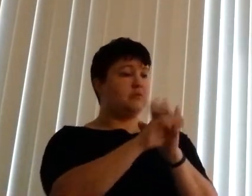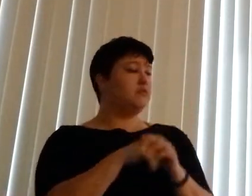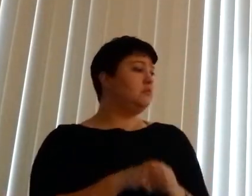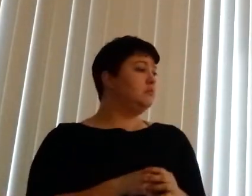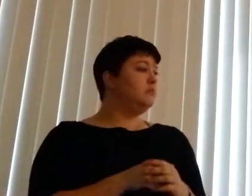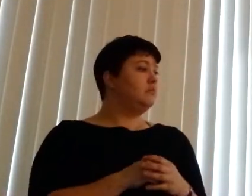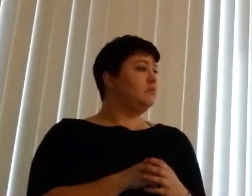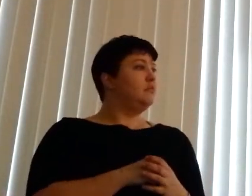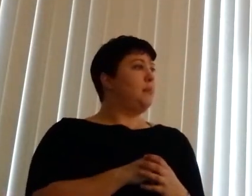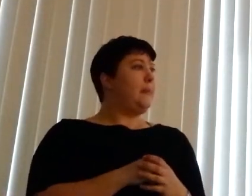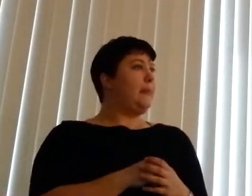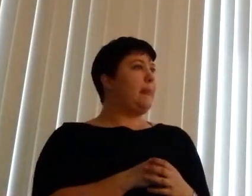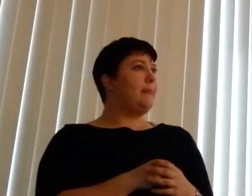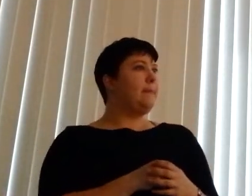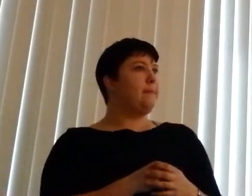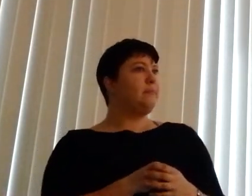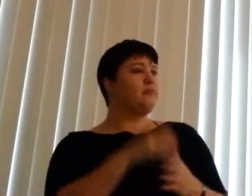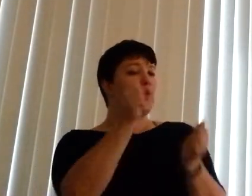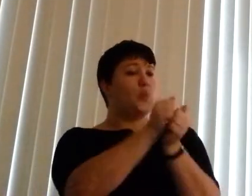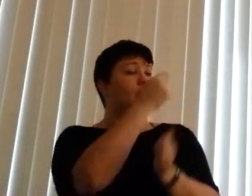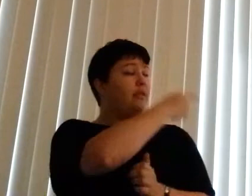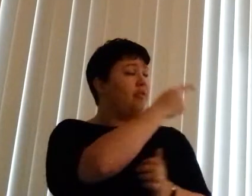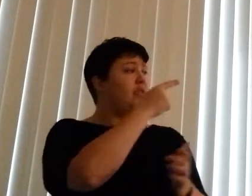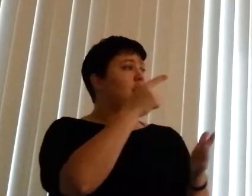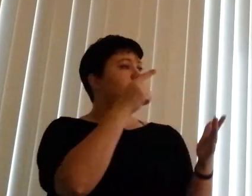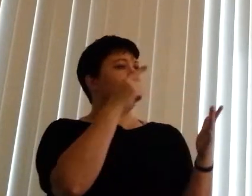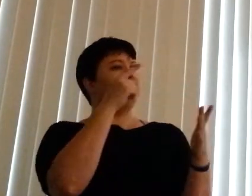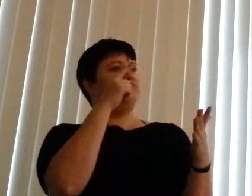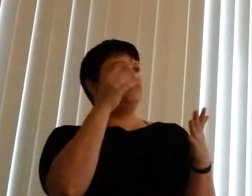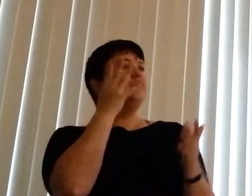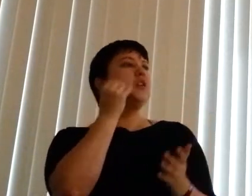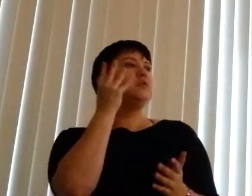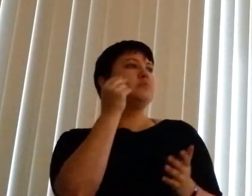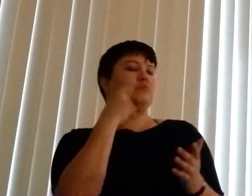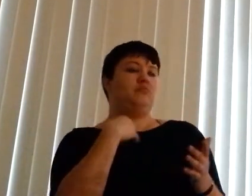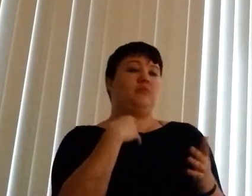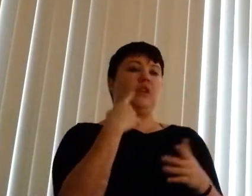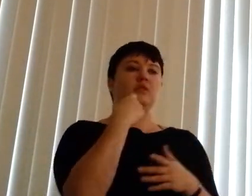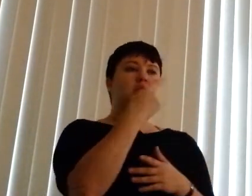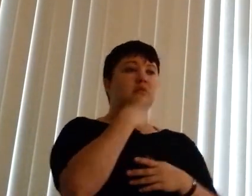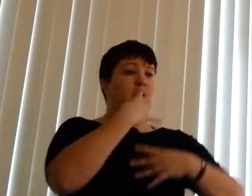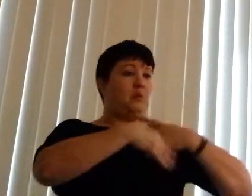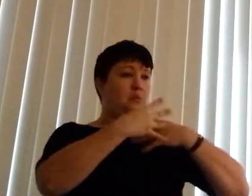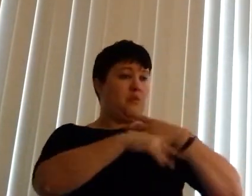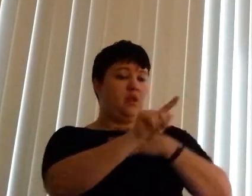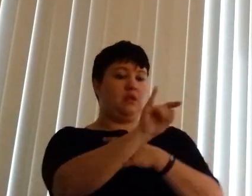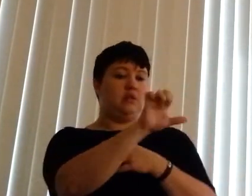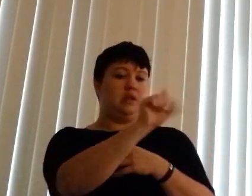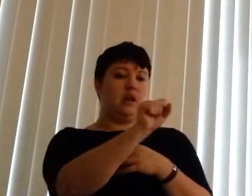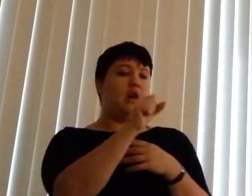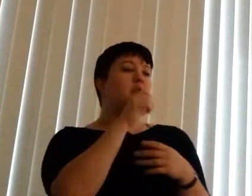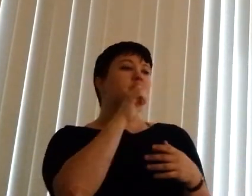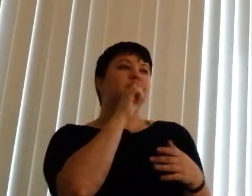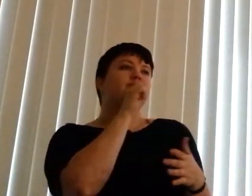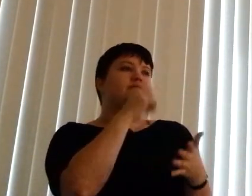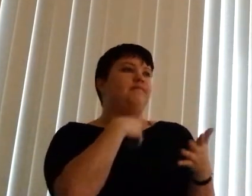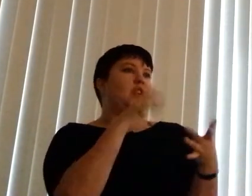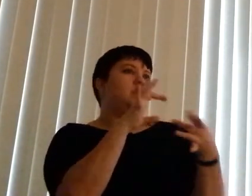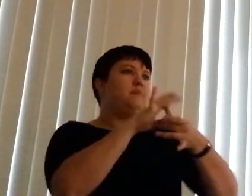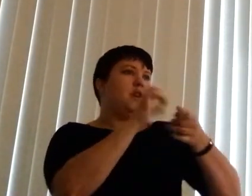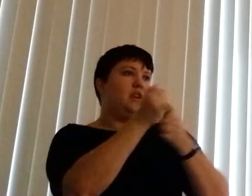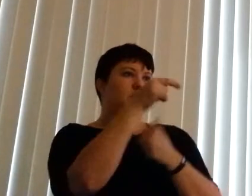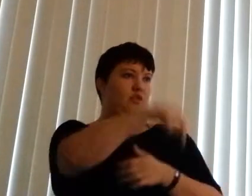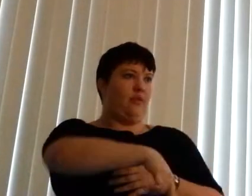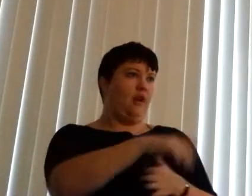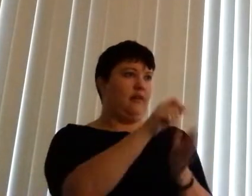Suppose that in a certain context, blood type is a non-synchronic property. So in this context,